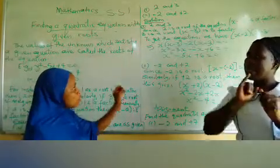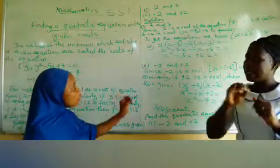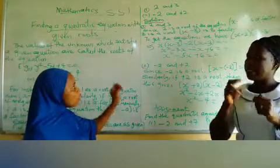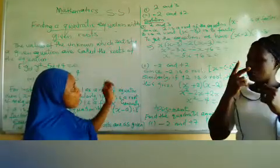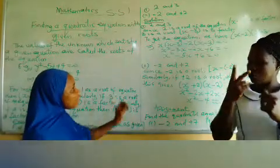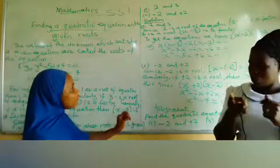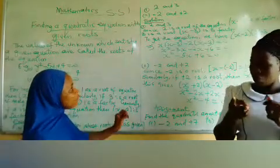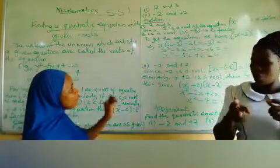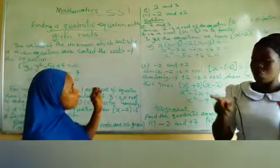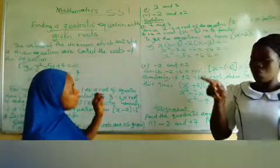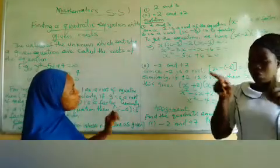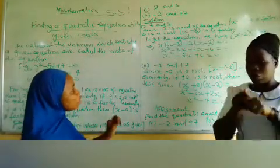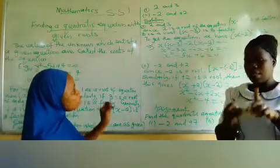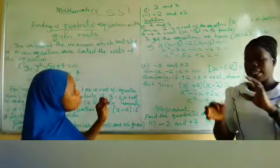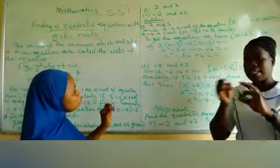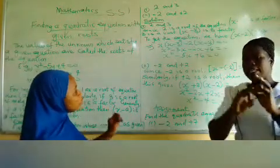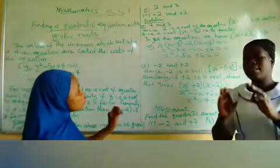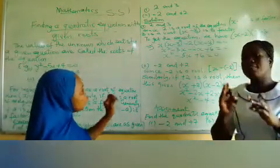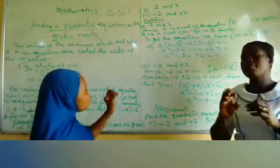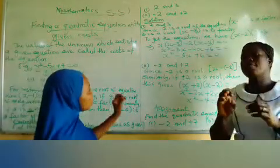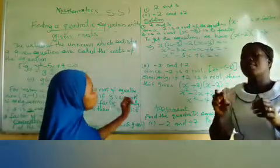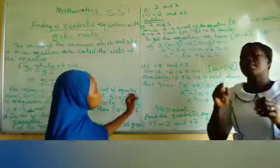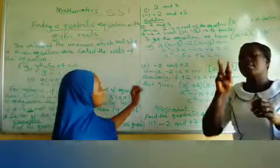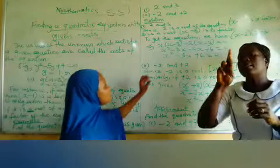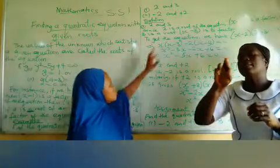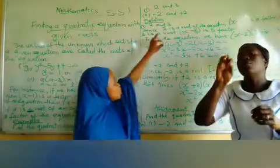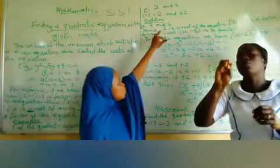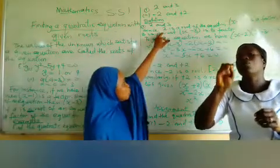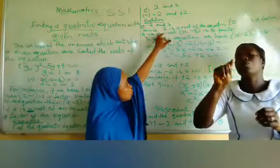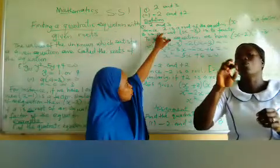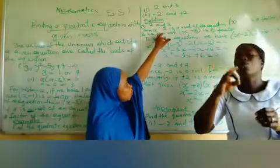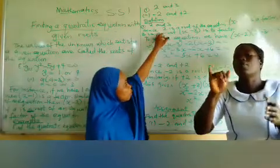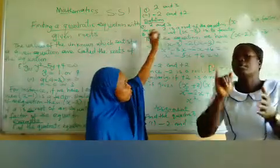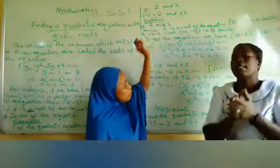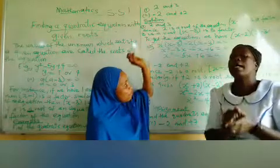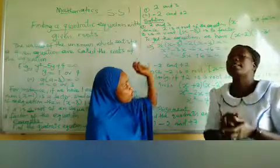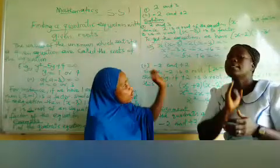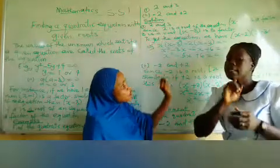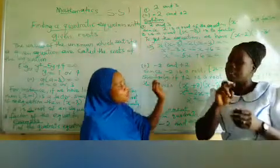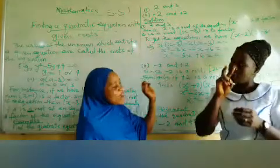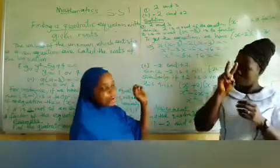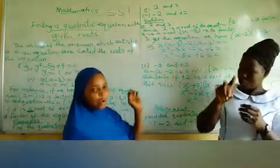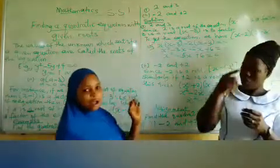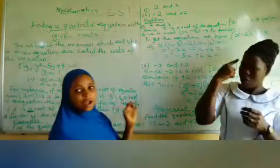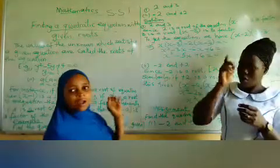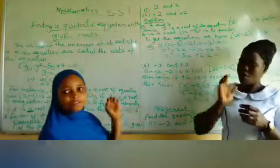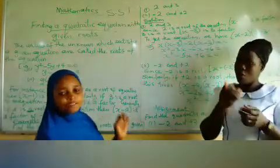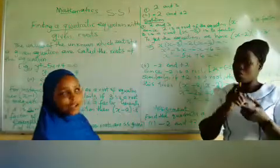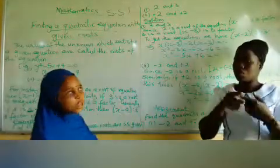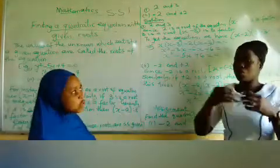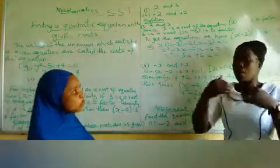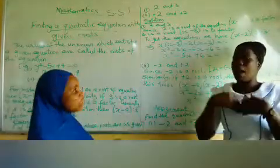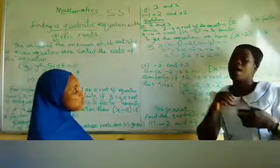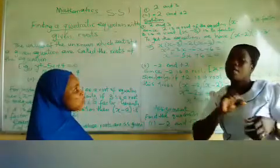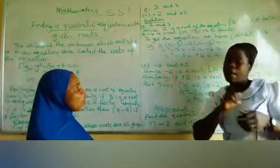So if the root of equation is 2, for us to have our factor, it will now